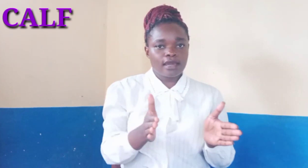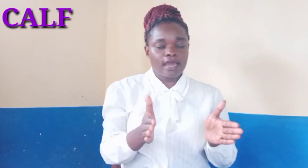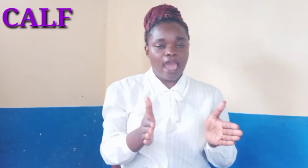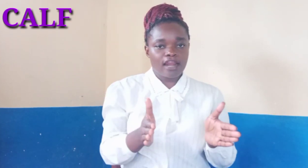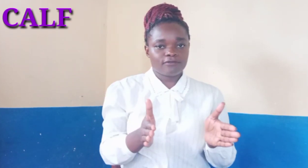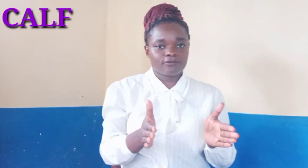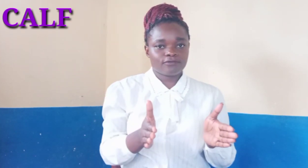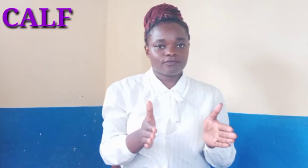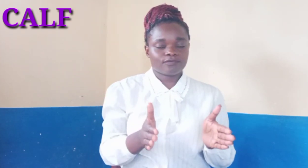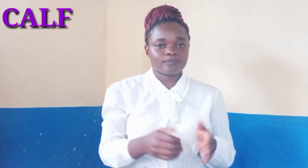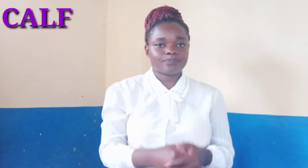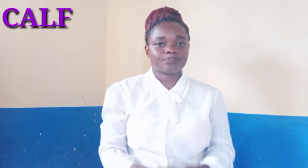Calf.